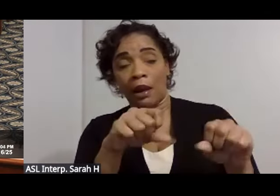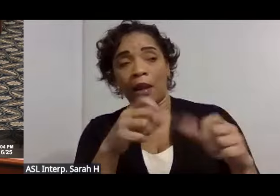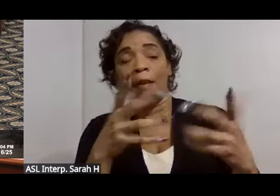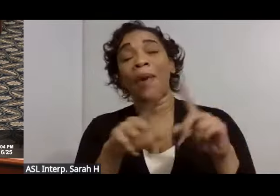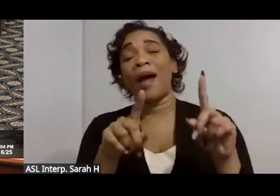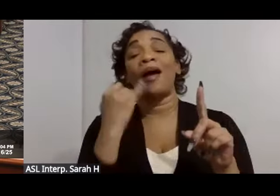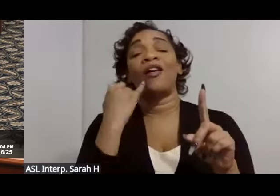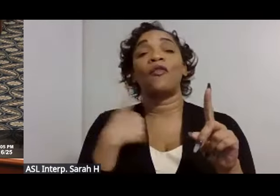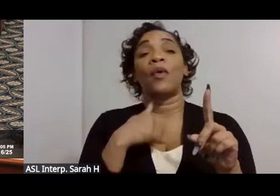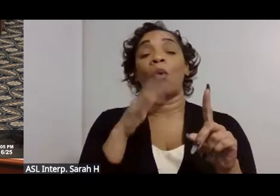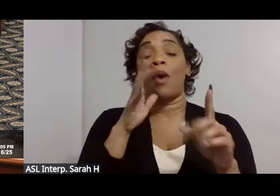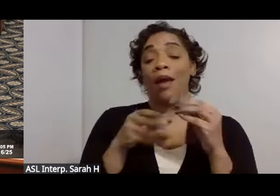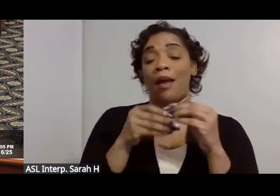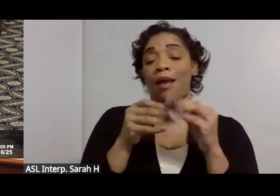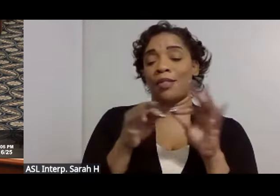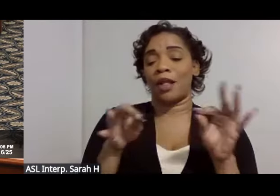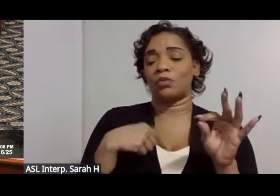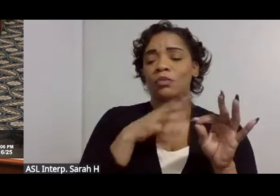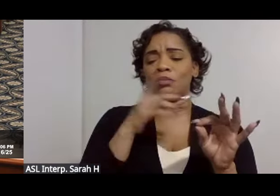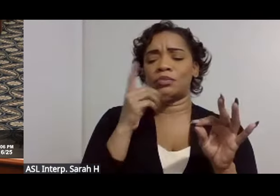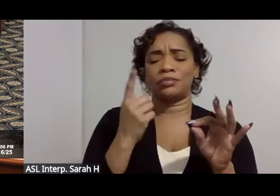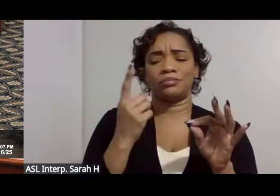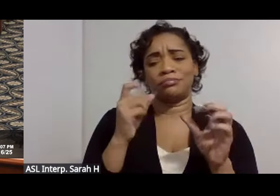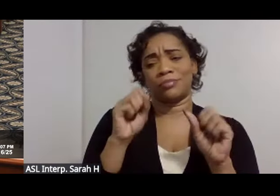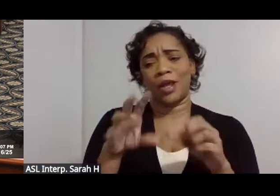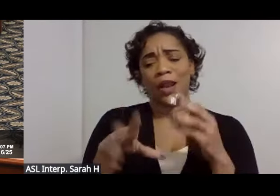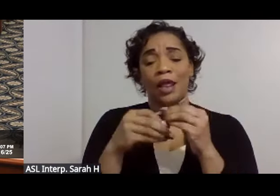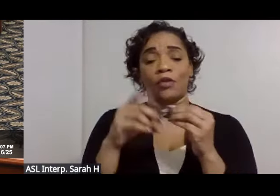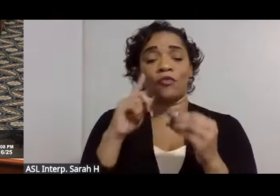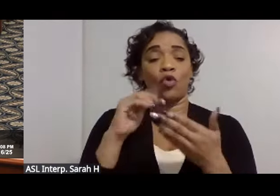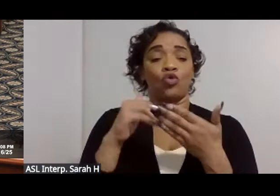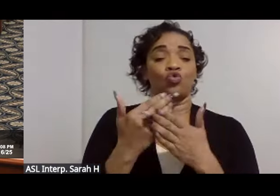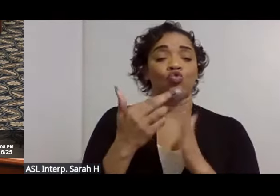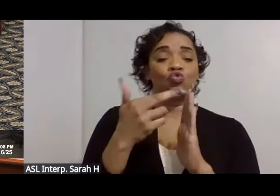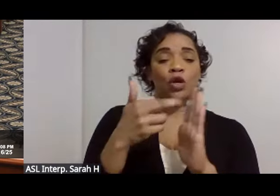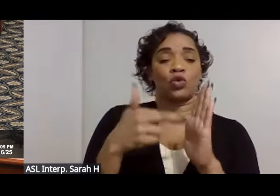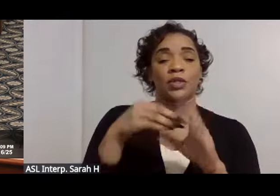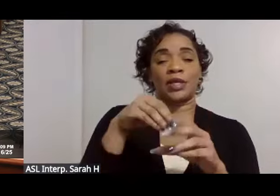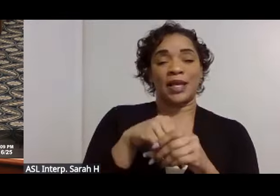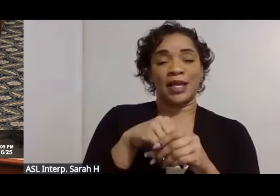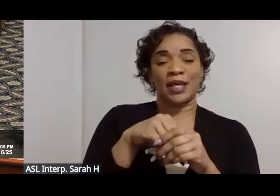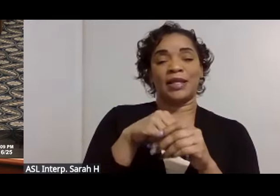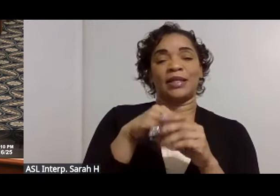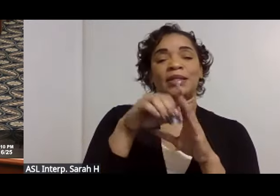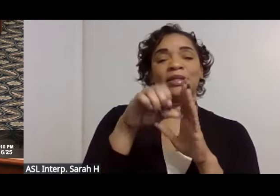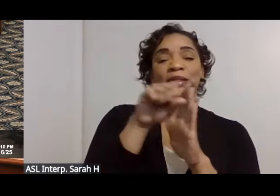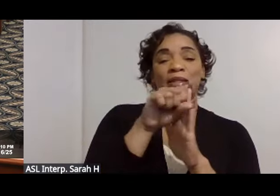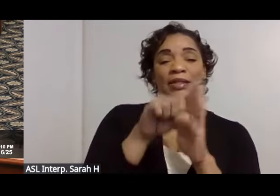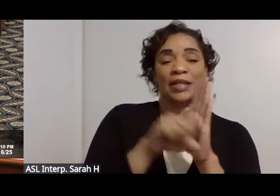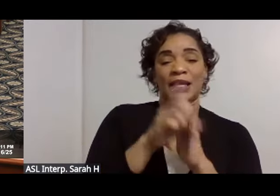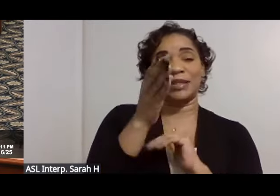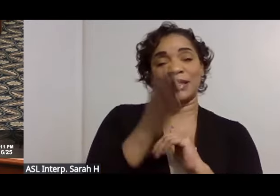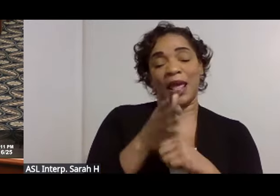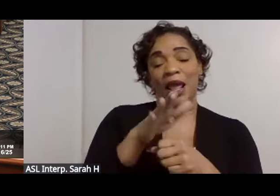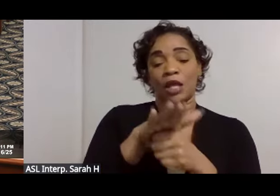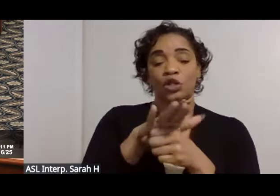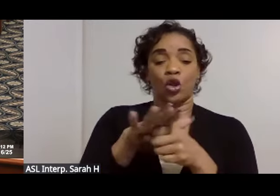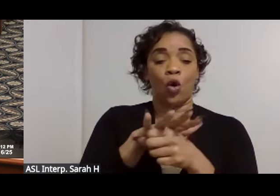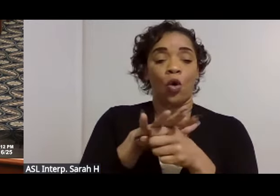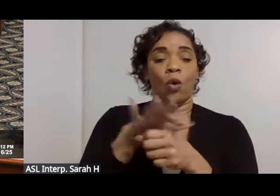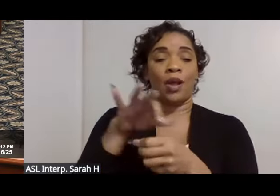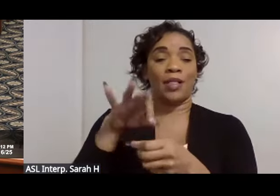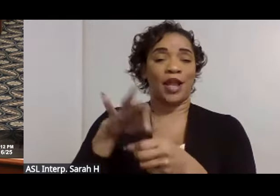add the phrase for new registrations in state and local elections or state/local elections. I think that